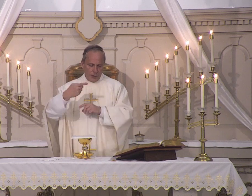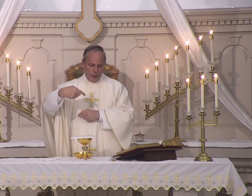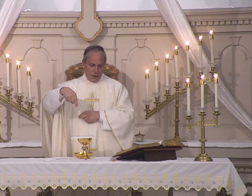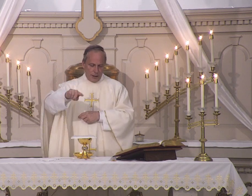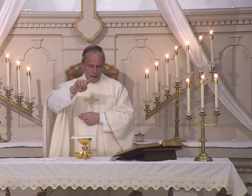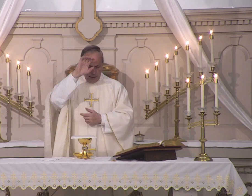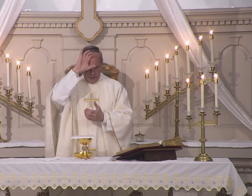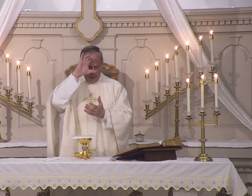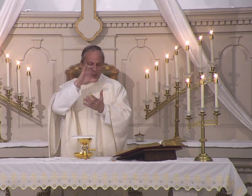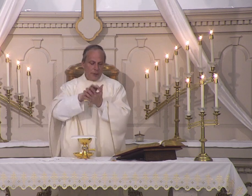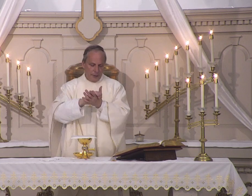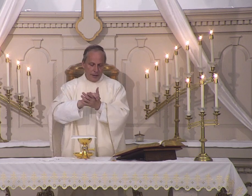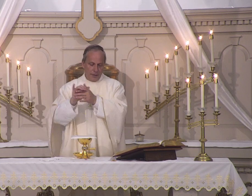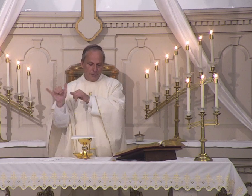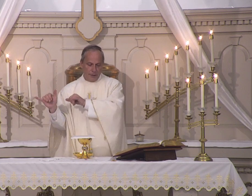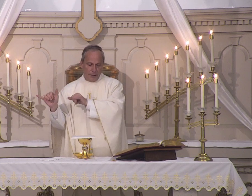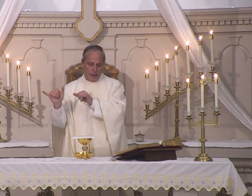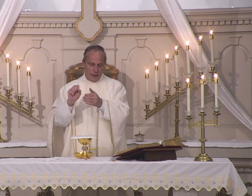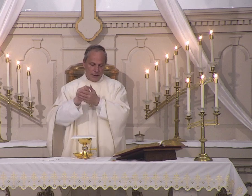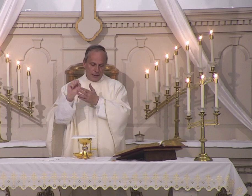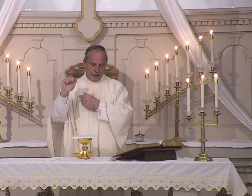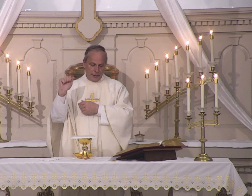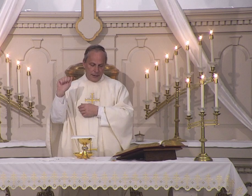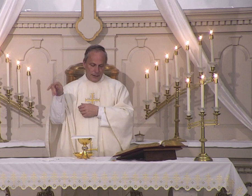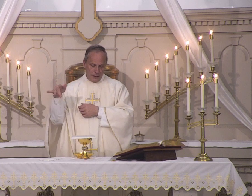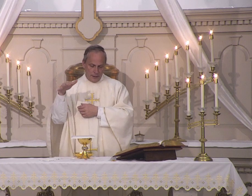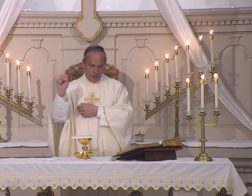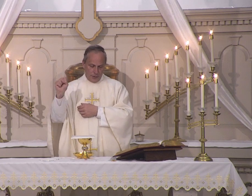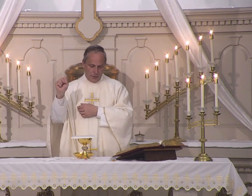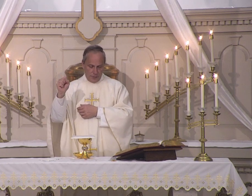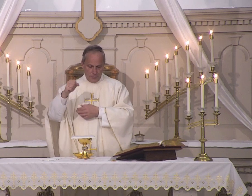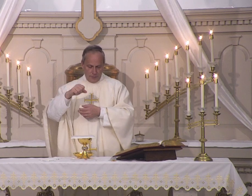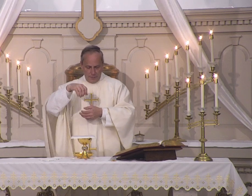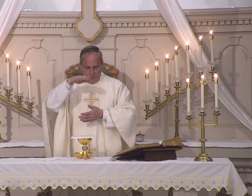did, an unblemished faith.